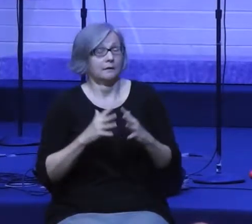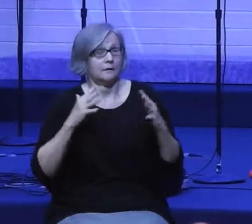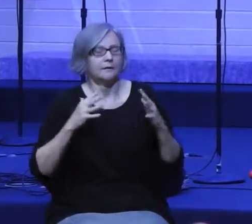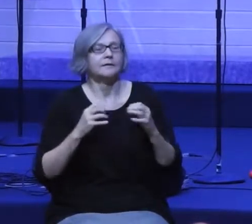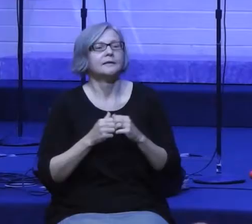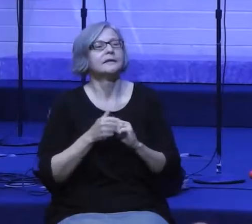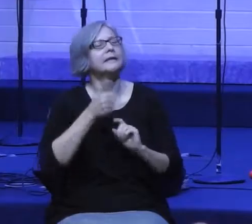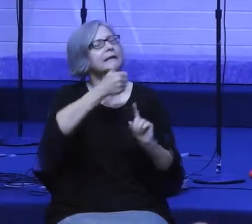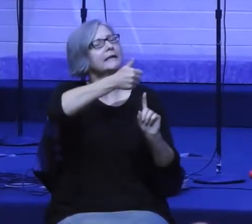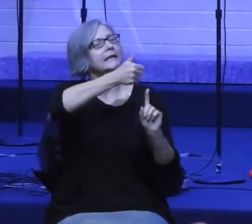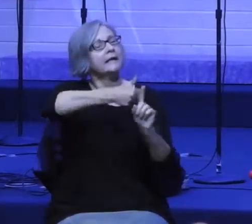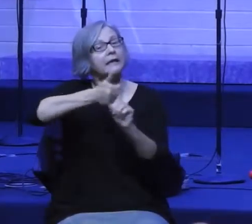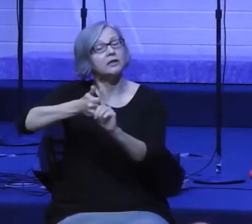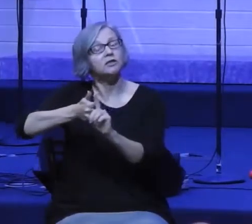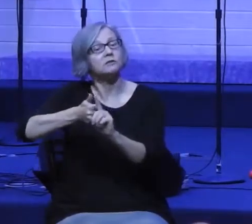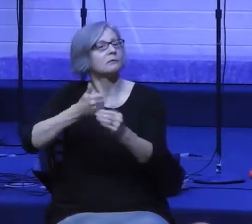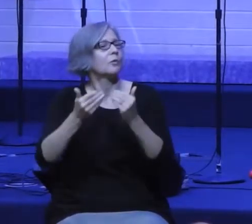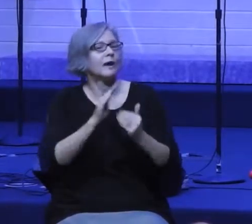There we go.